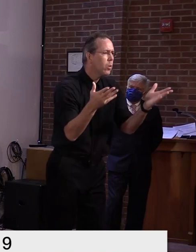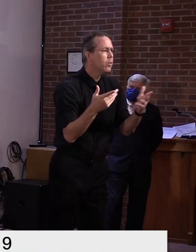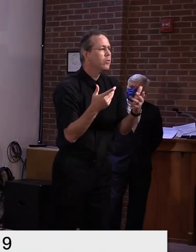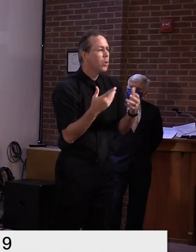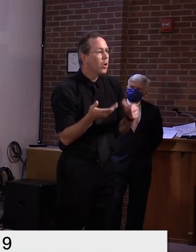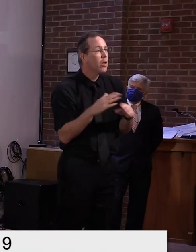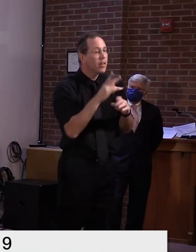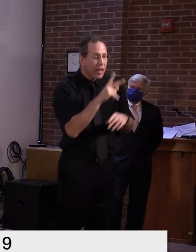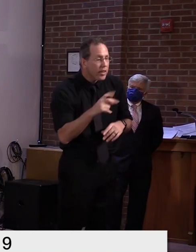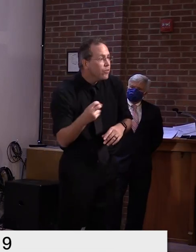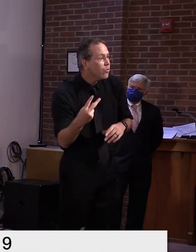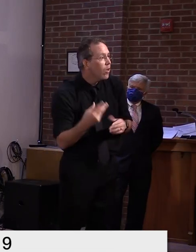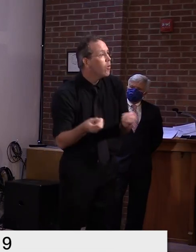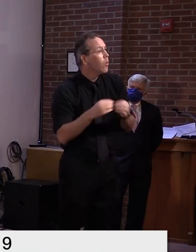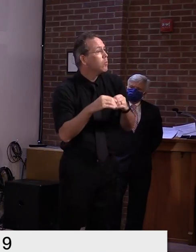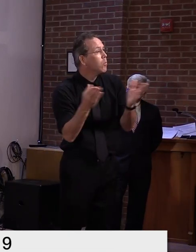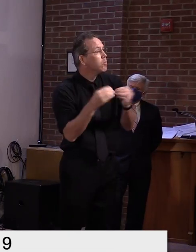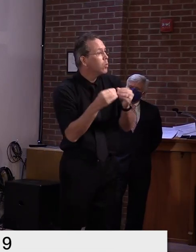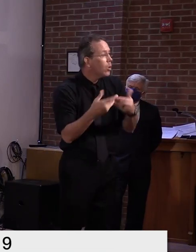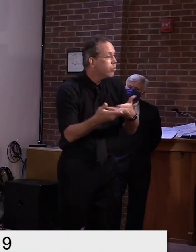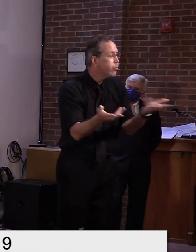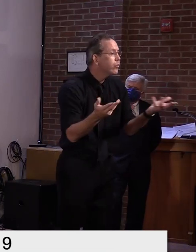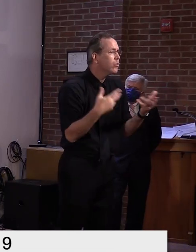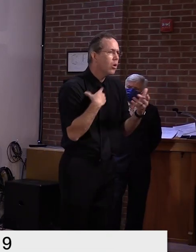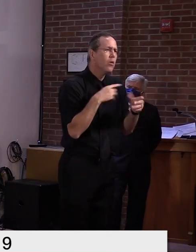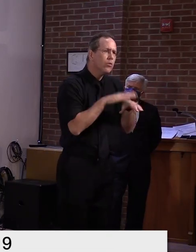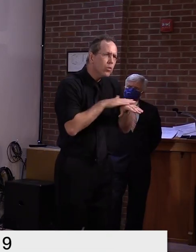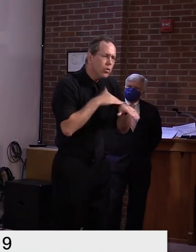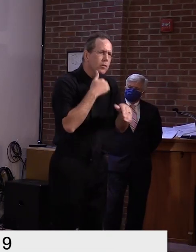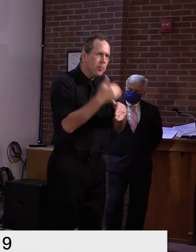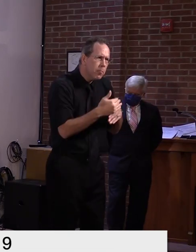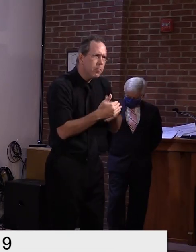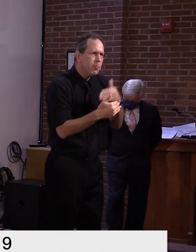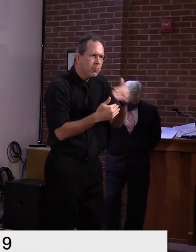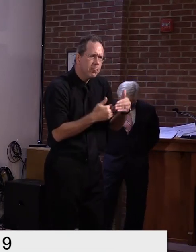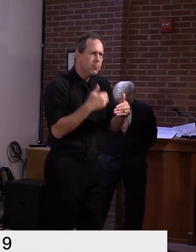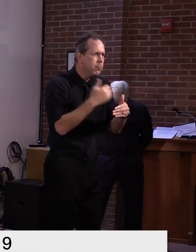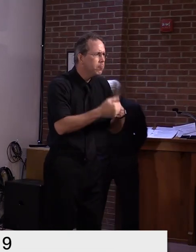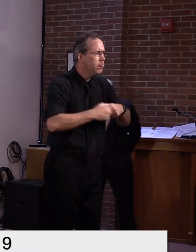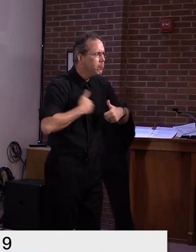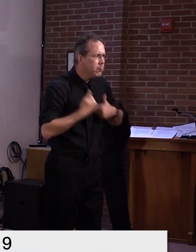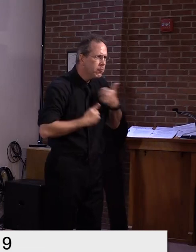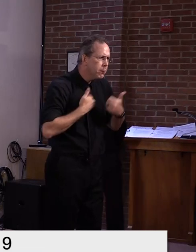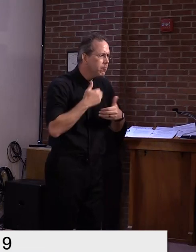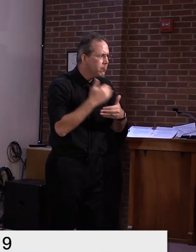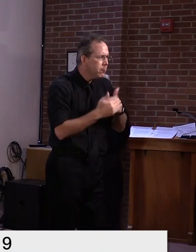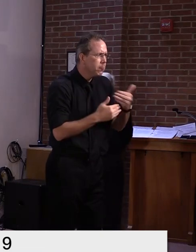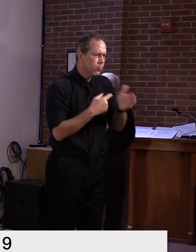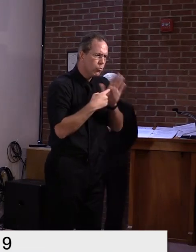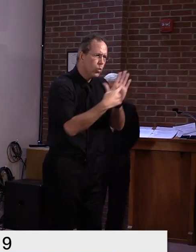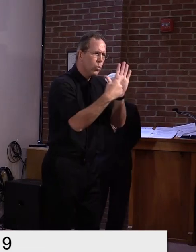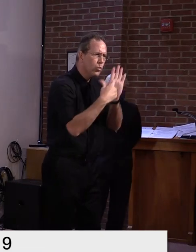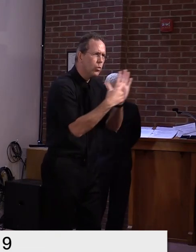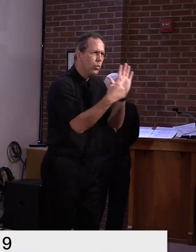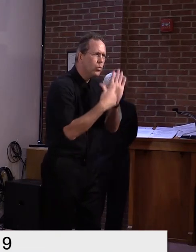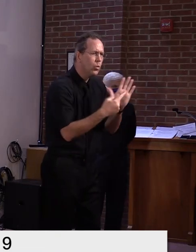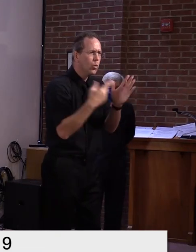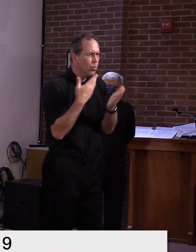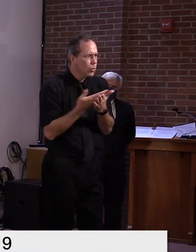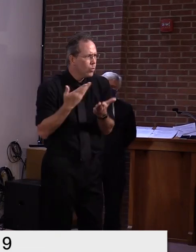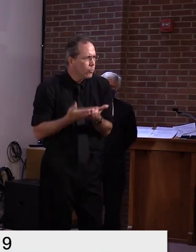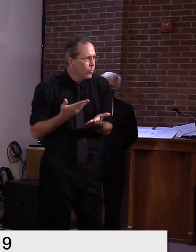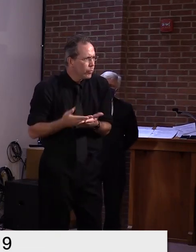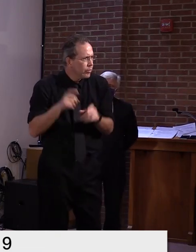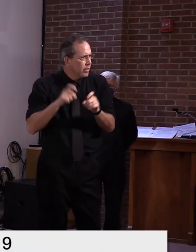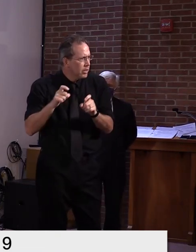to build upon our success in order to get back to some sort of normalcy. So I think it's a good sign, and I give, again,